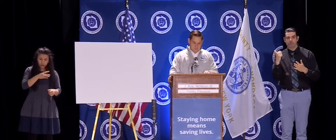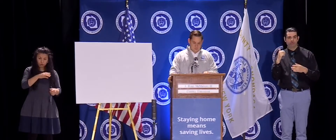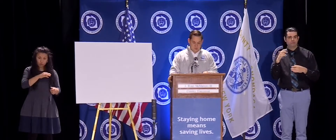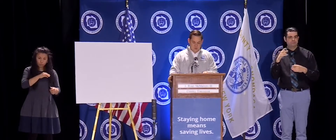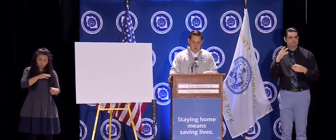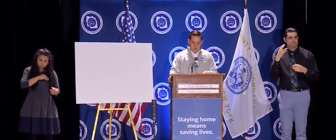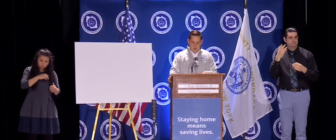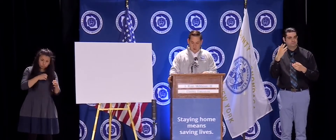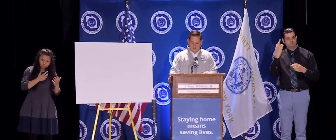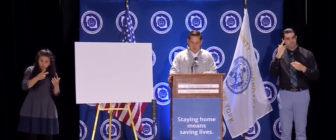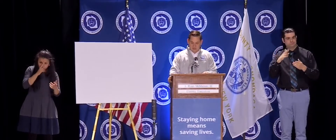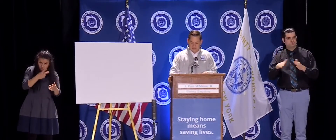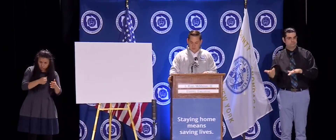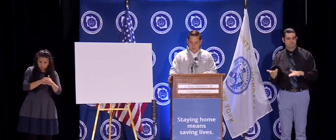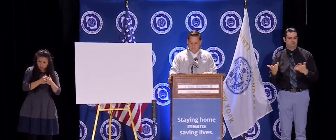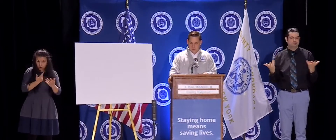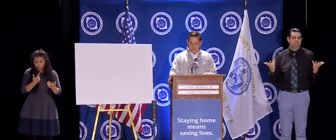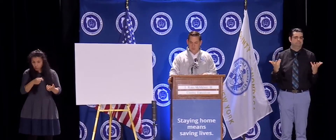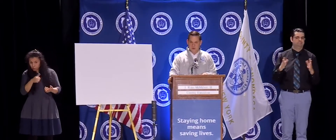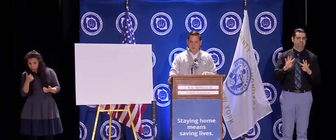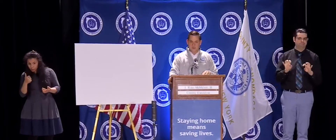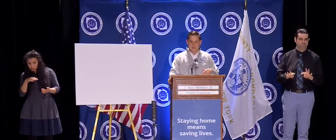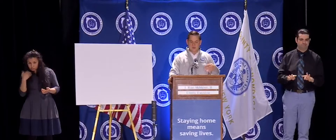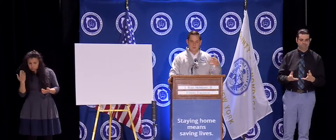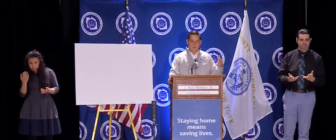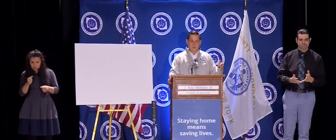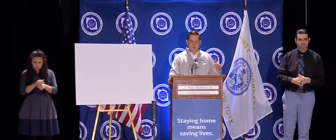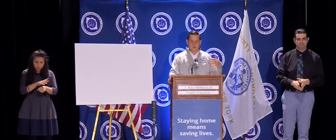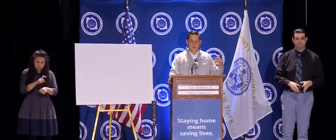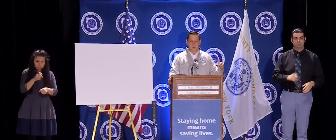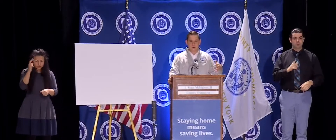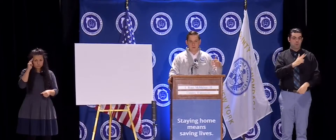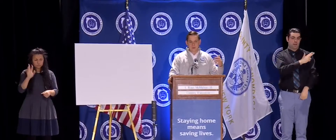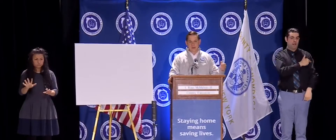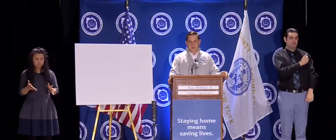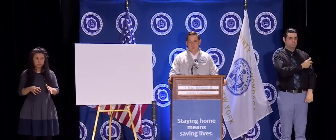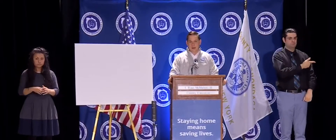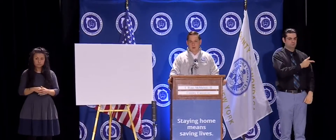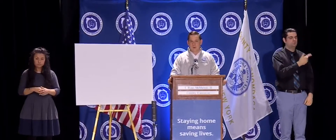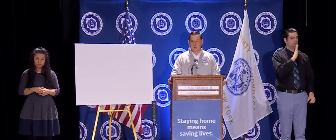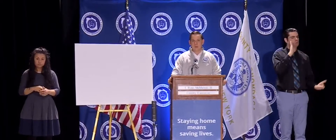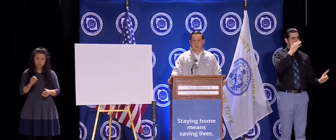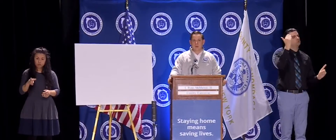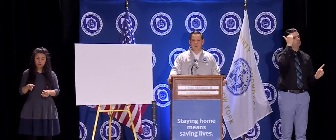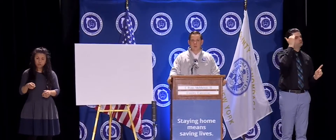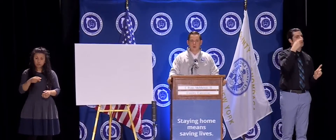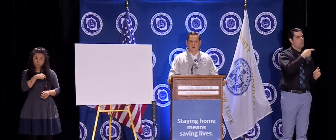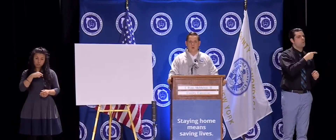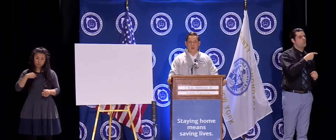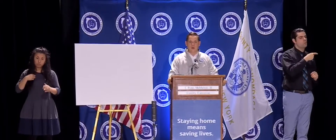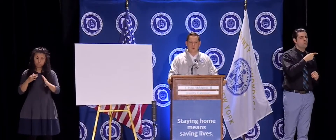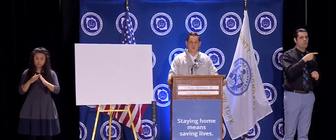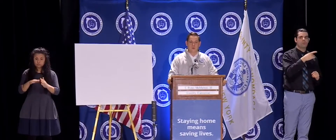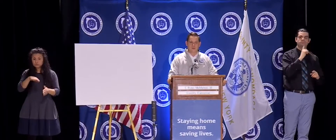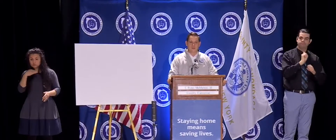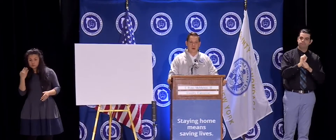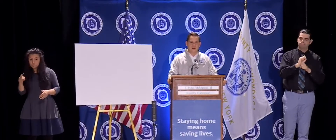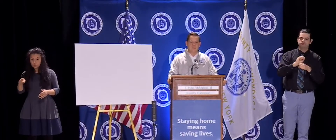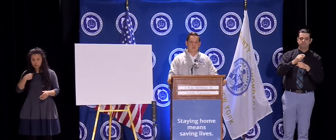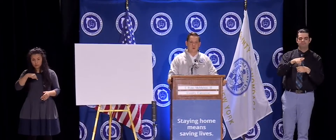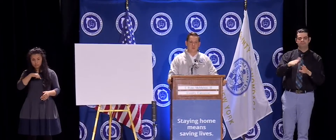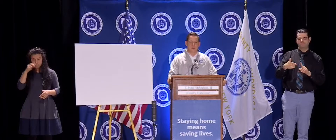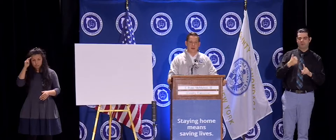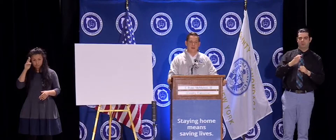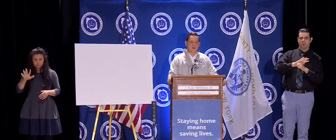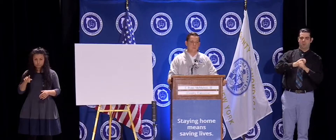just information. We don't know enough about that, whereas hospitalizations, when we lose a neighbor to that, we know that COVID was the